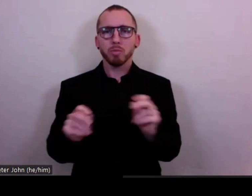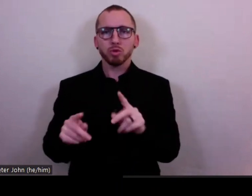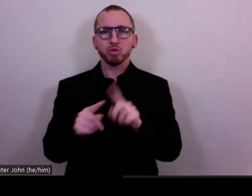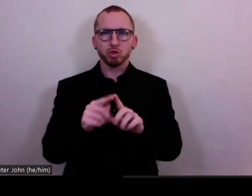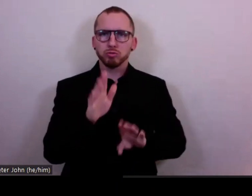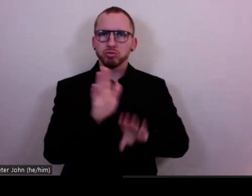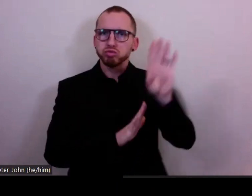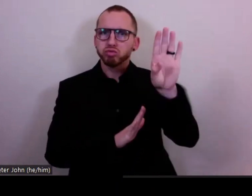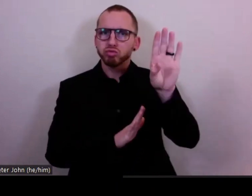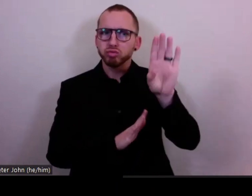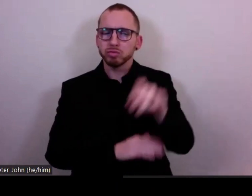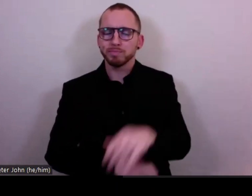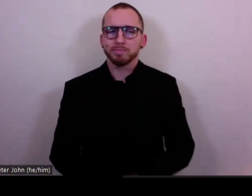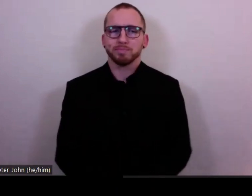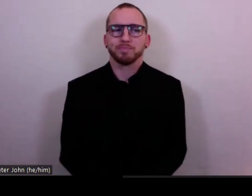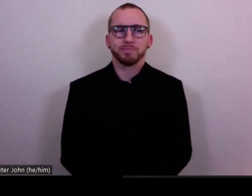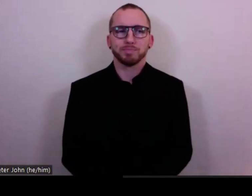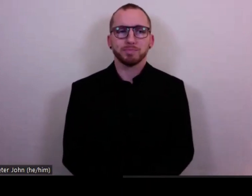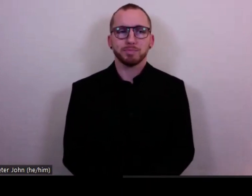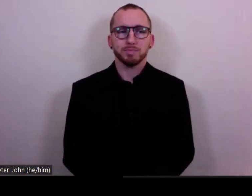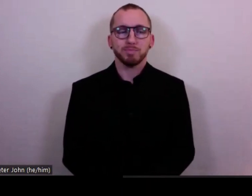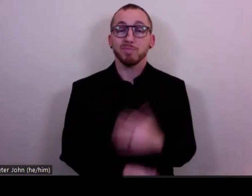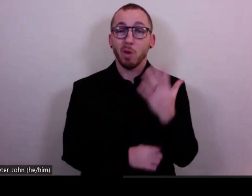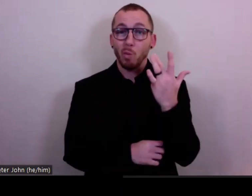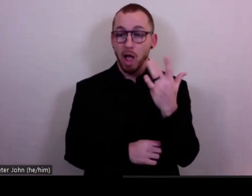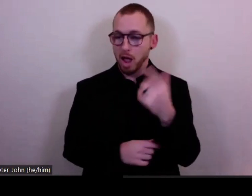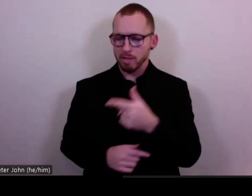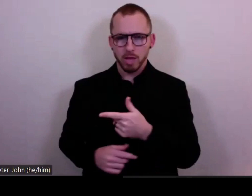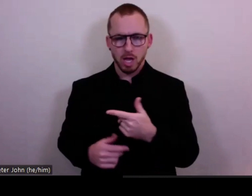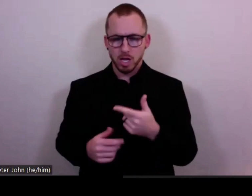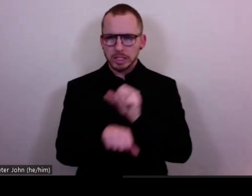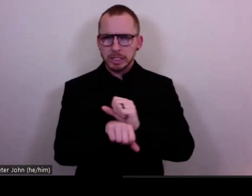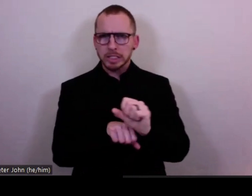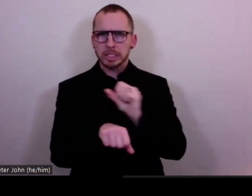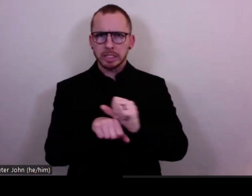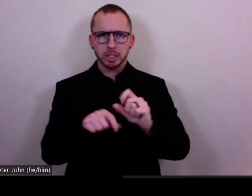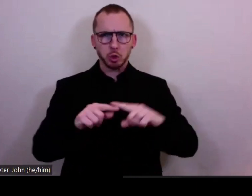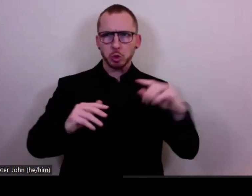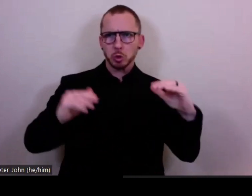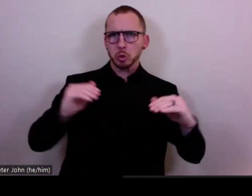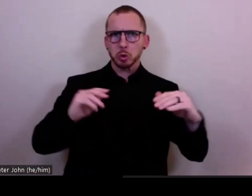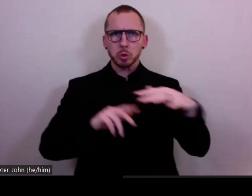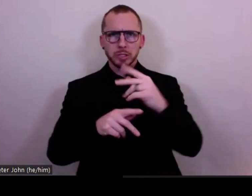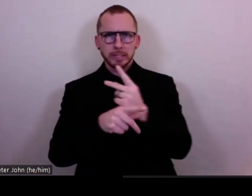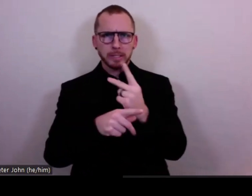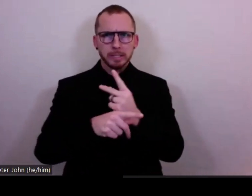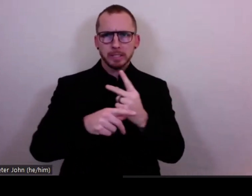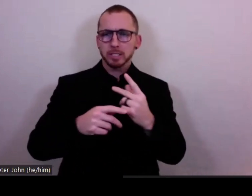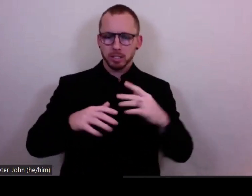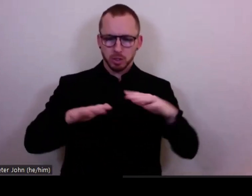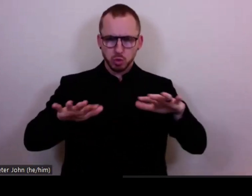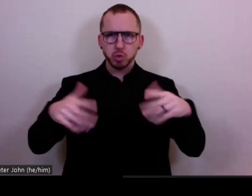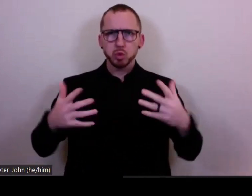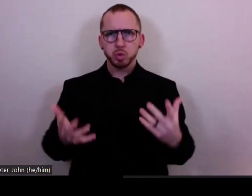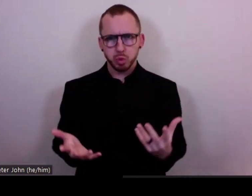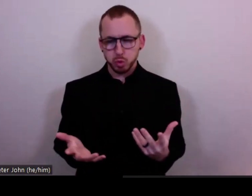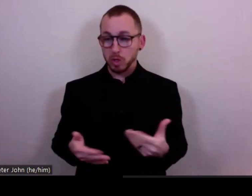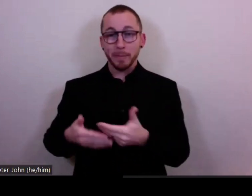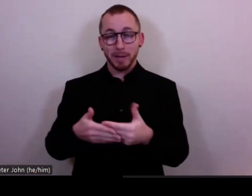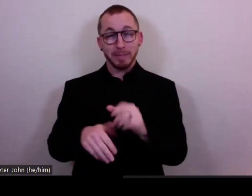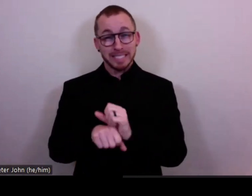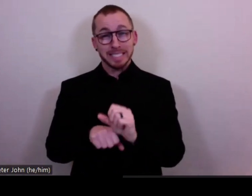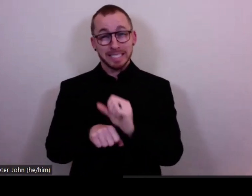some developmental concerns in these infants. So this is why this is so important, because a lot of times these young children come